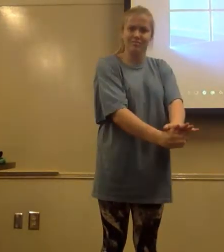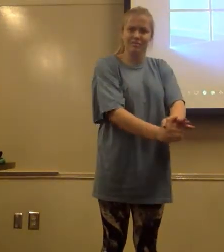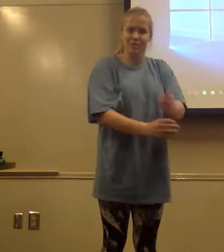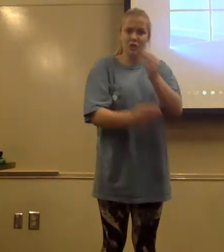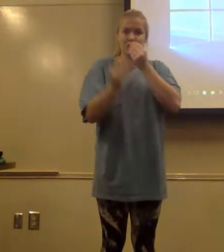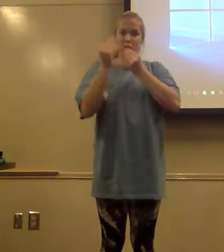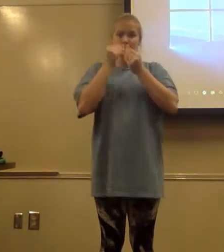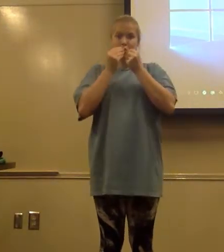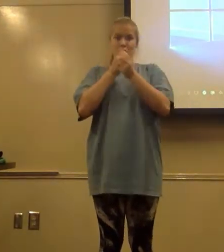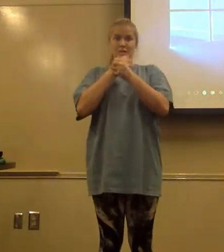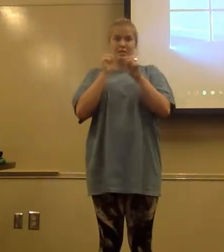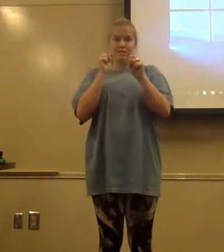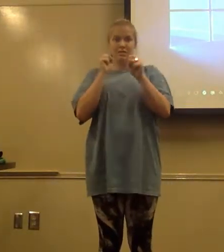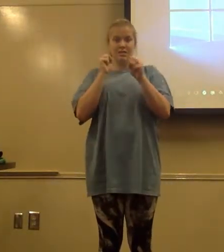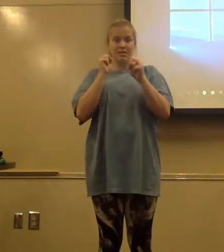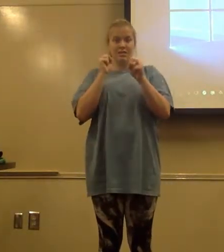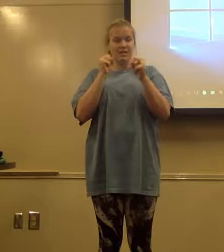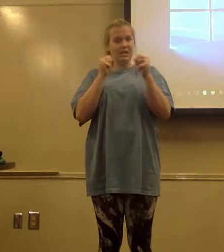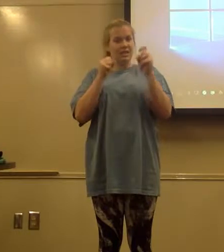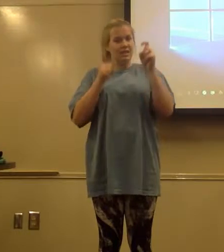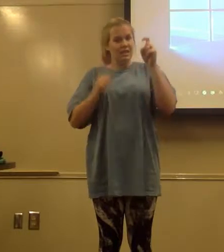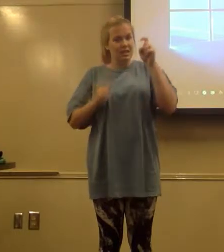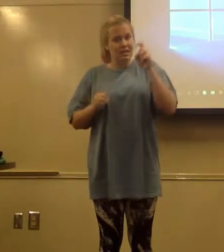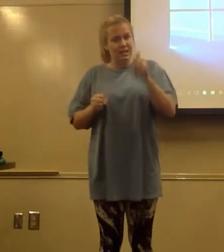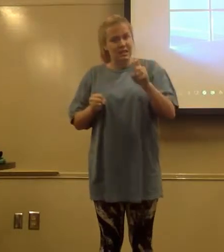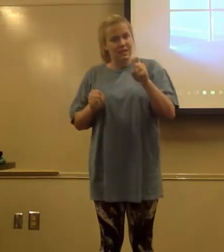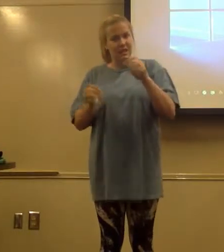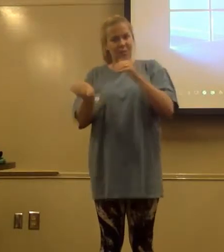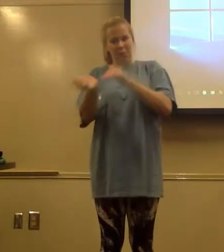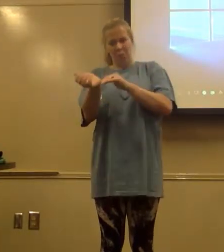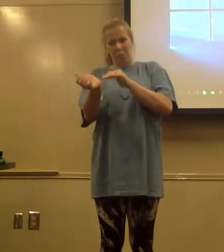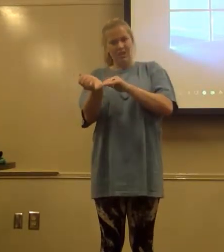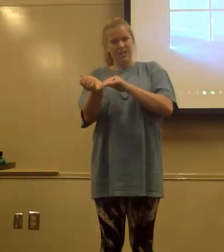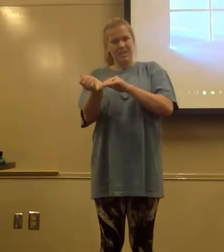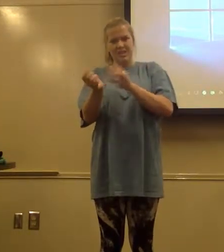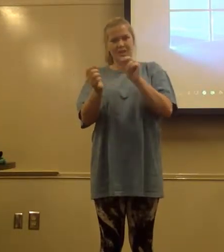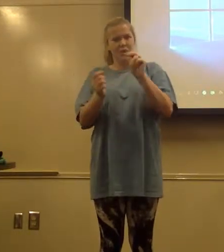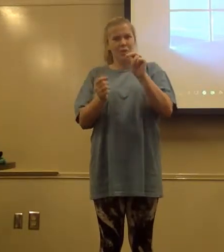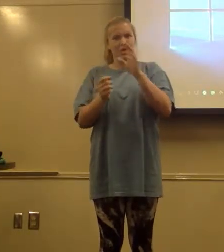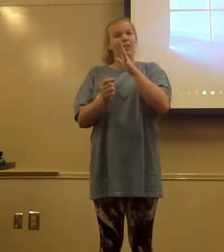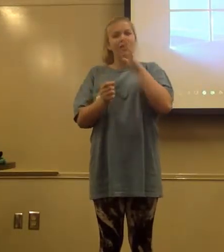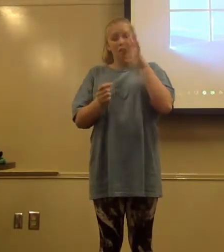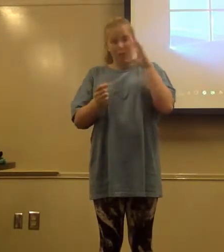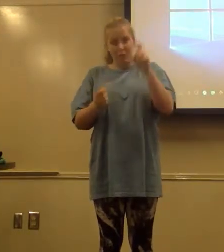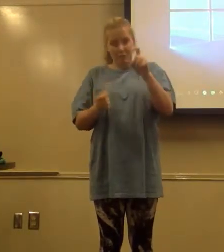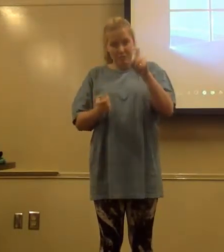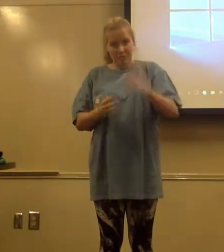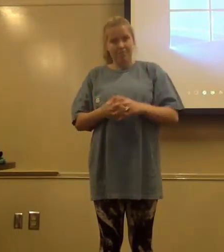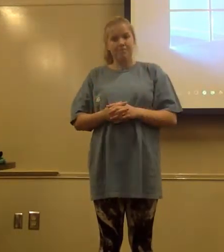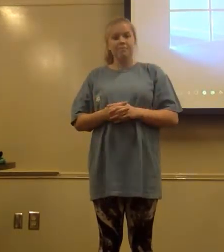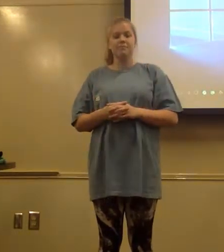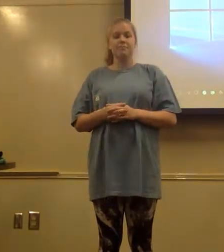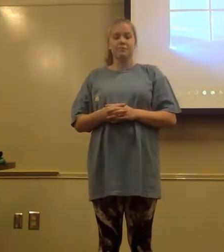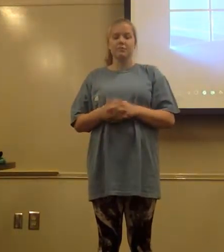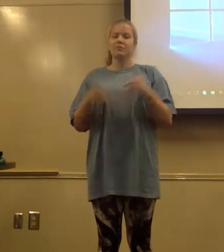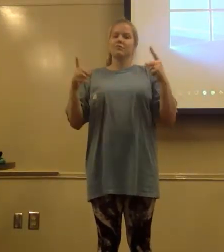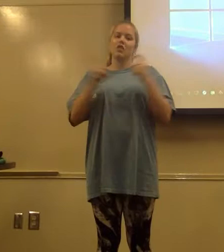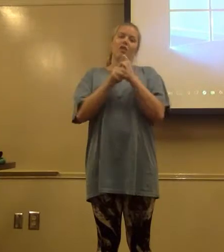of, medical professionals in charge of food safety instead of agricultural professionals. Same conflict of interest exists in the States.